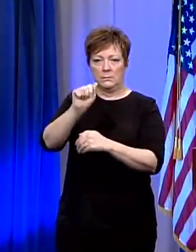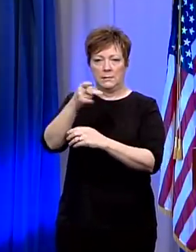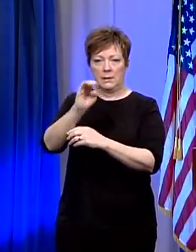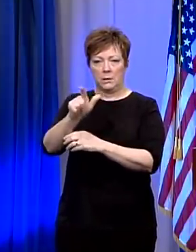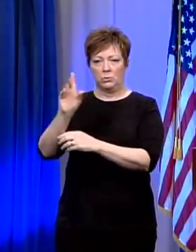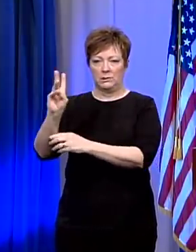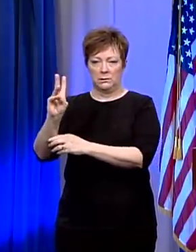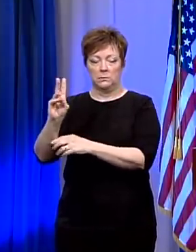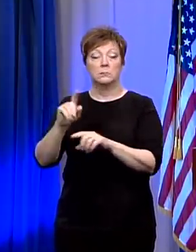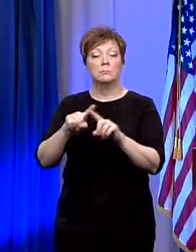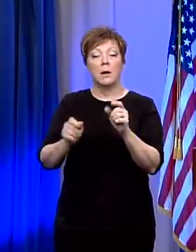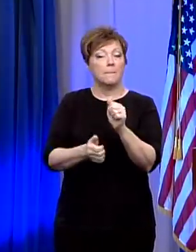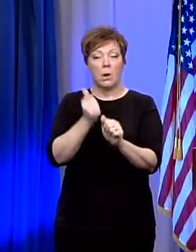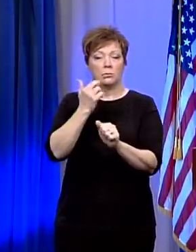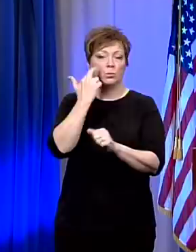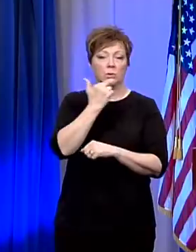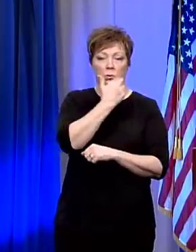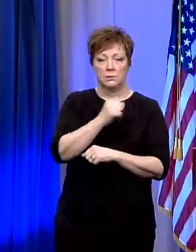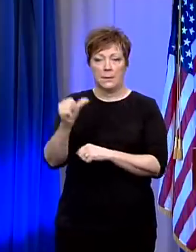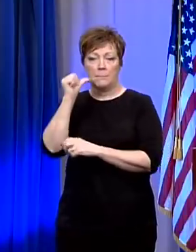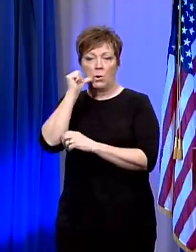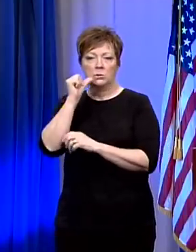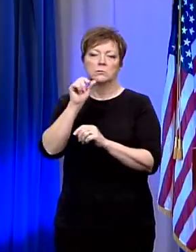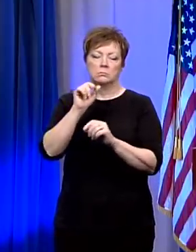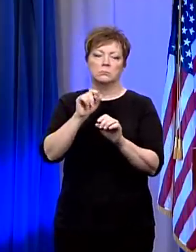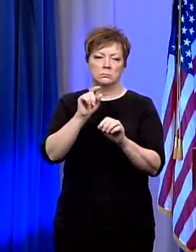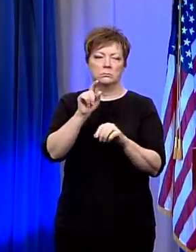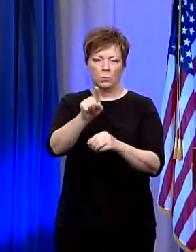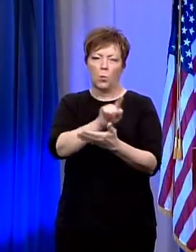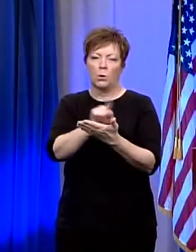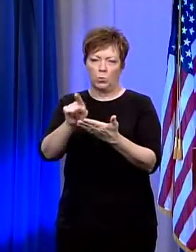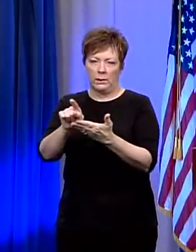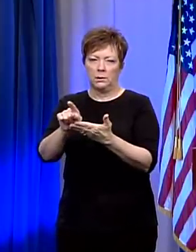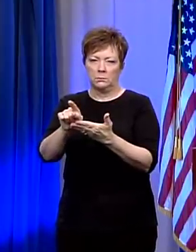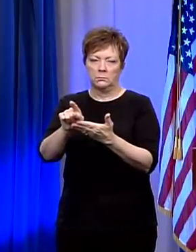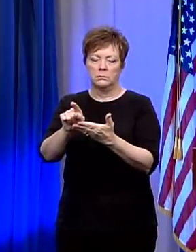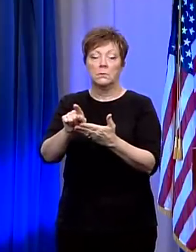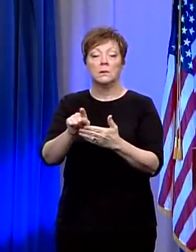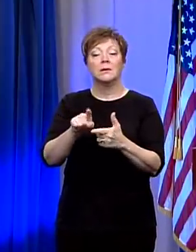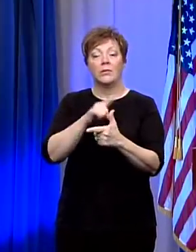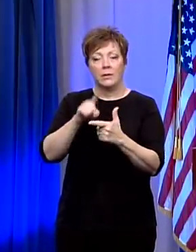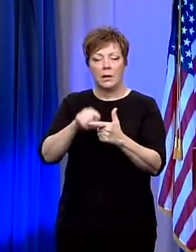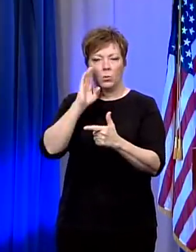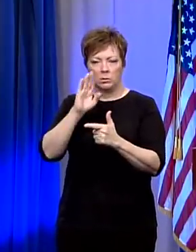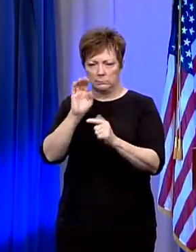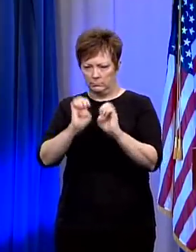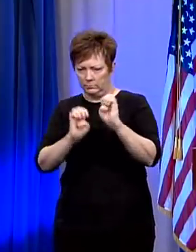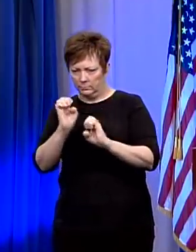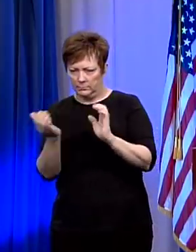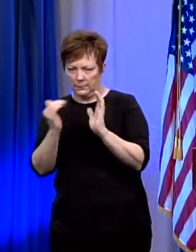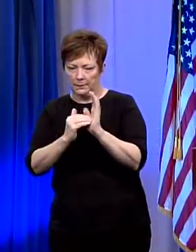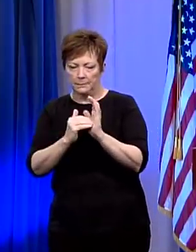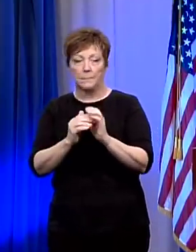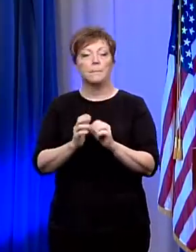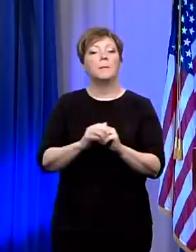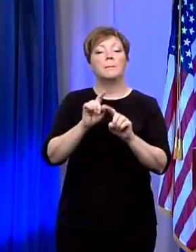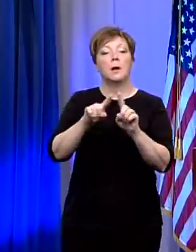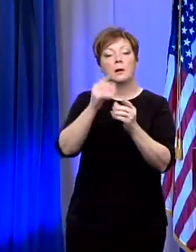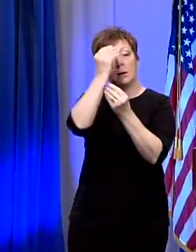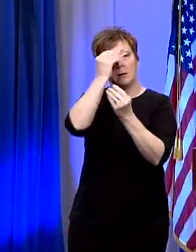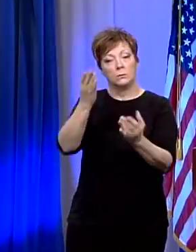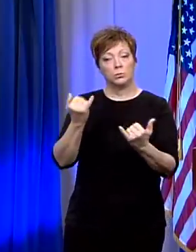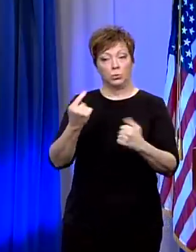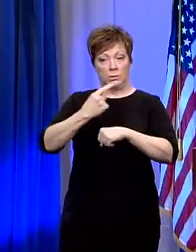restaurants at this time stands for 1 week and then will be reevaluated. What I wanted to announce to you today is that